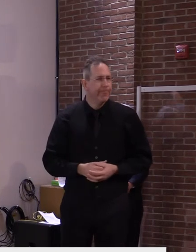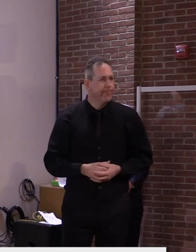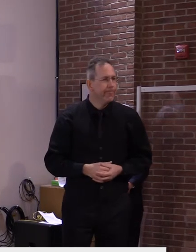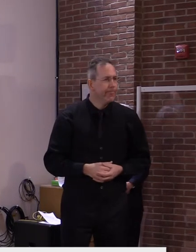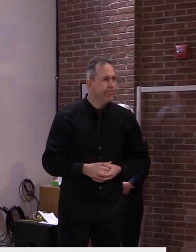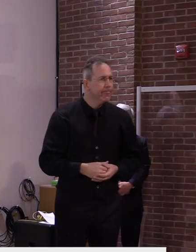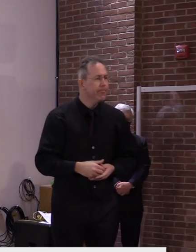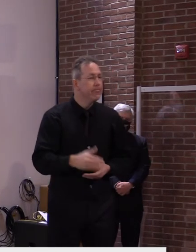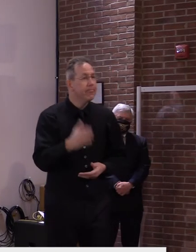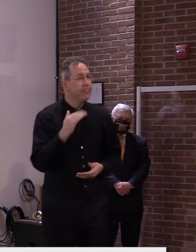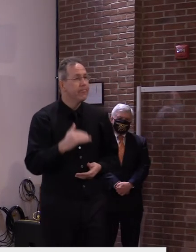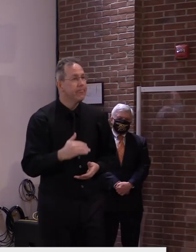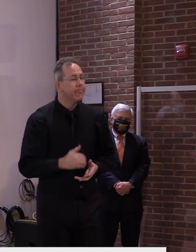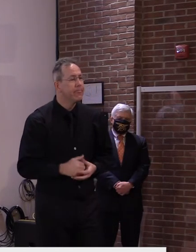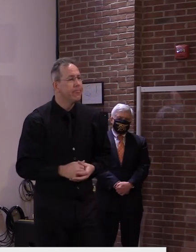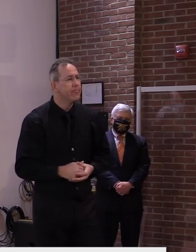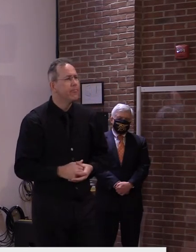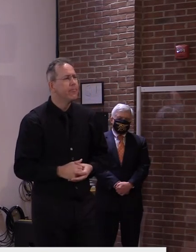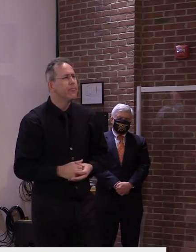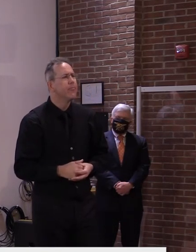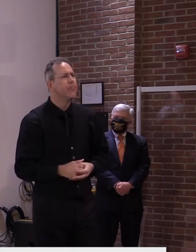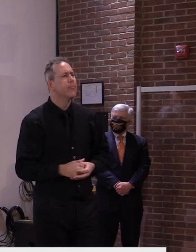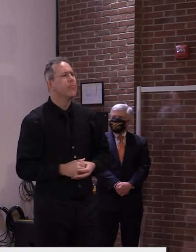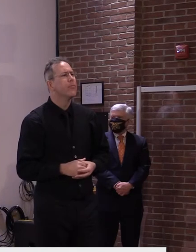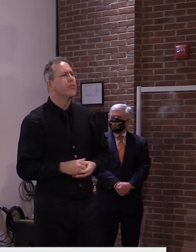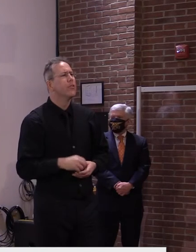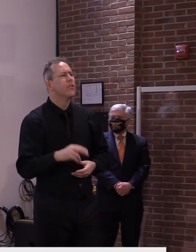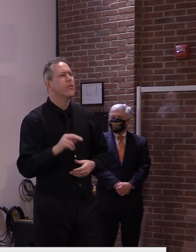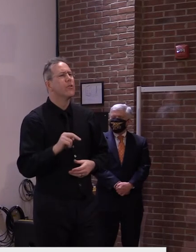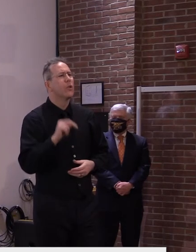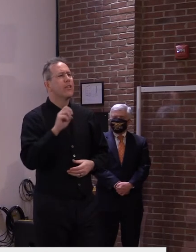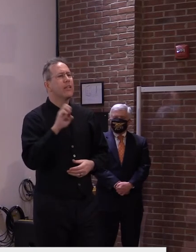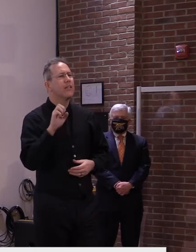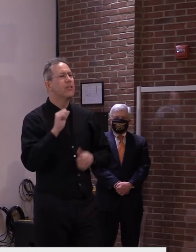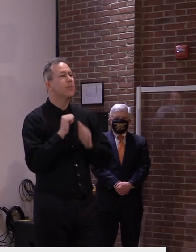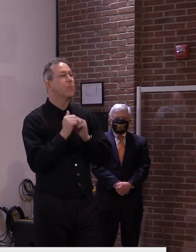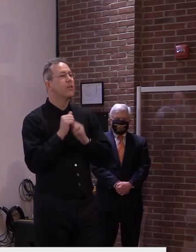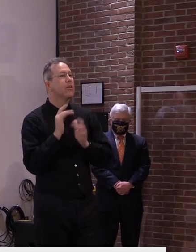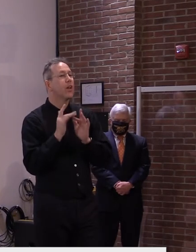All right, Kevin, Northeast Sports Network.